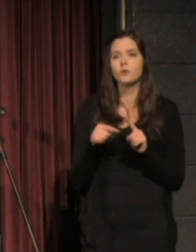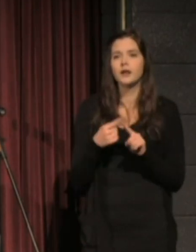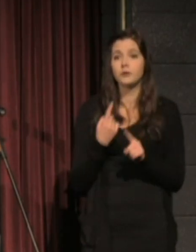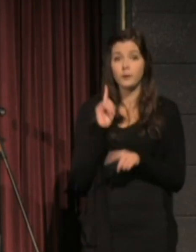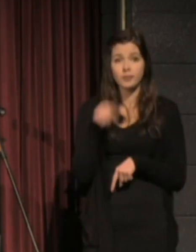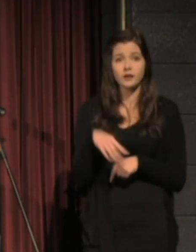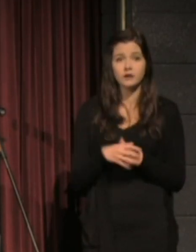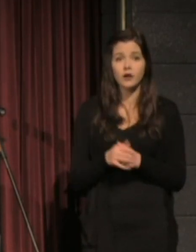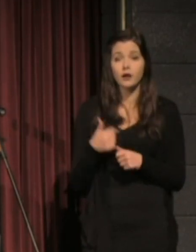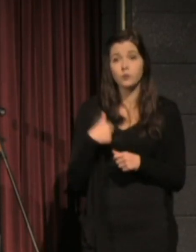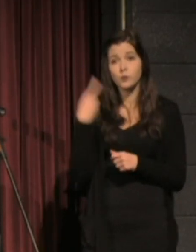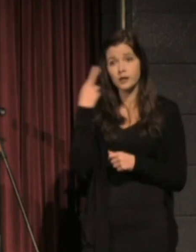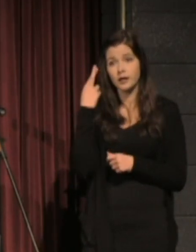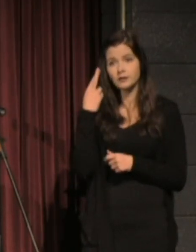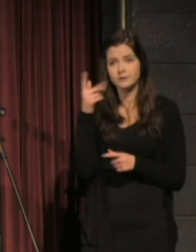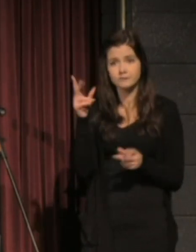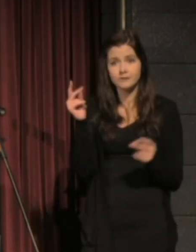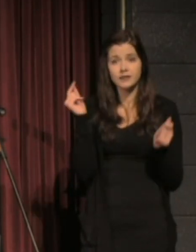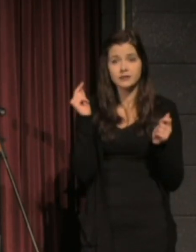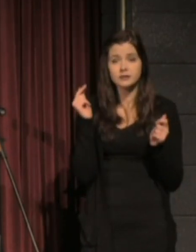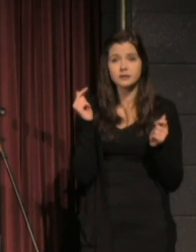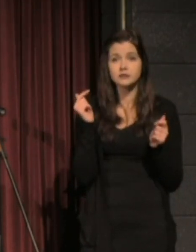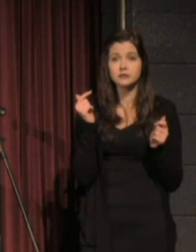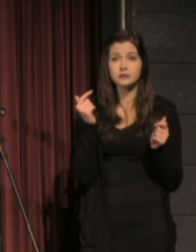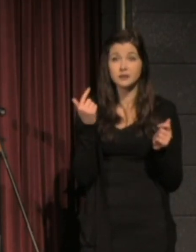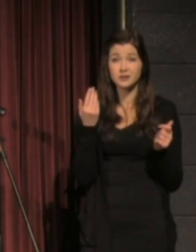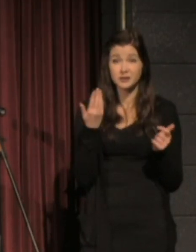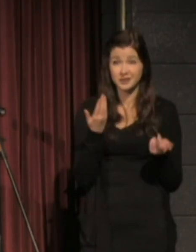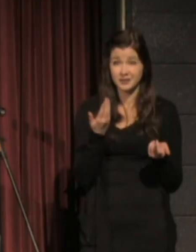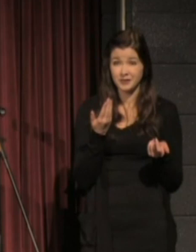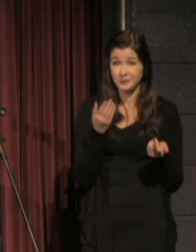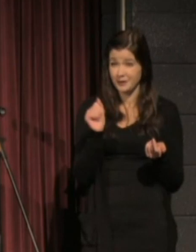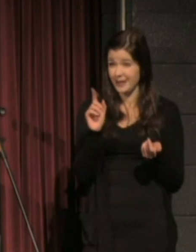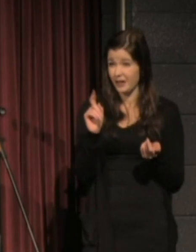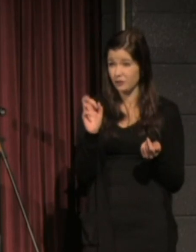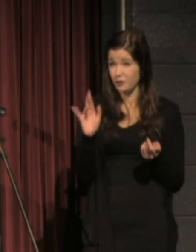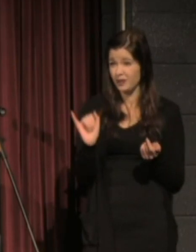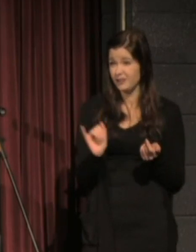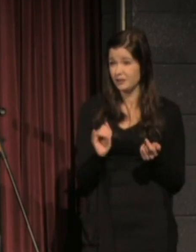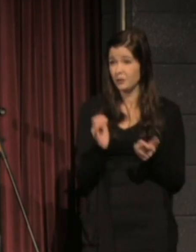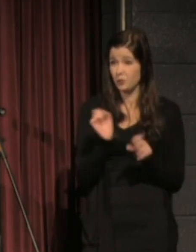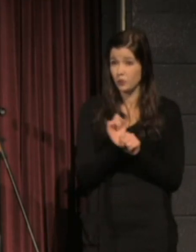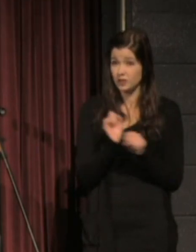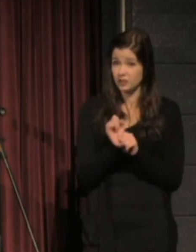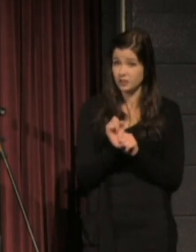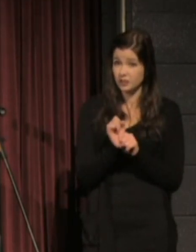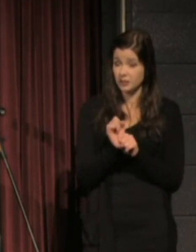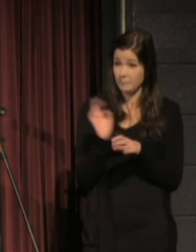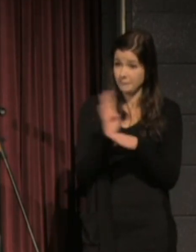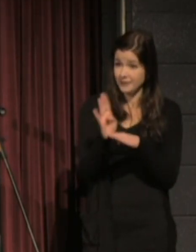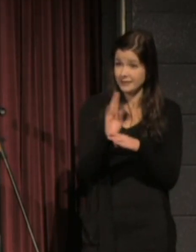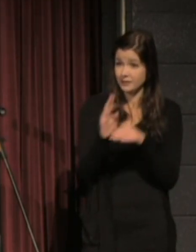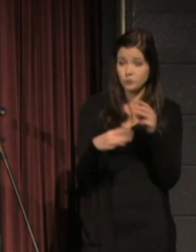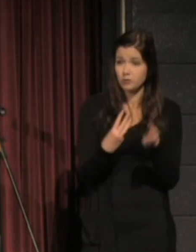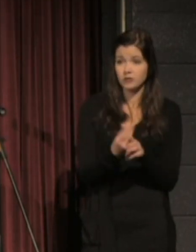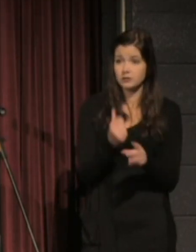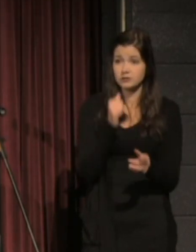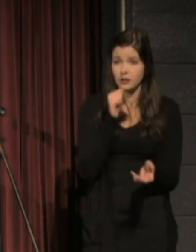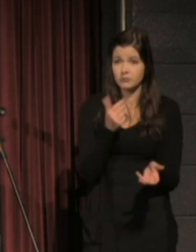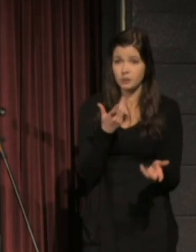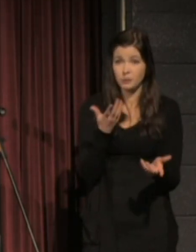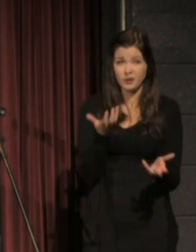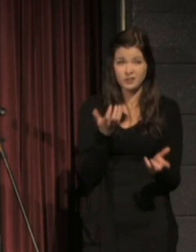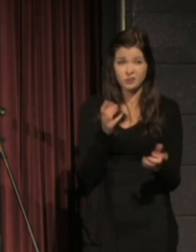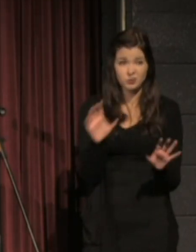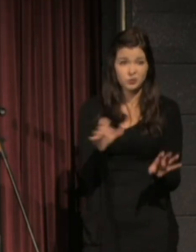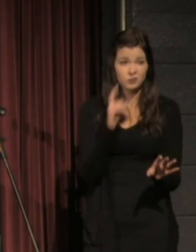there, I realized pretty quickly that being an actuary, or even working in the corporate business world, was not what I wanted to do for the